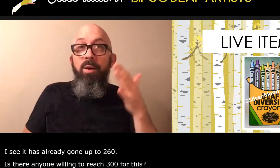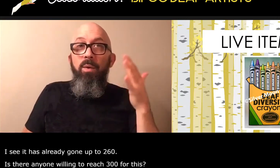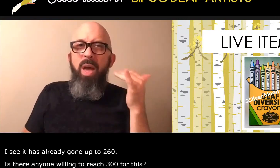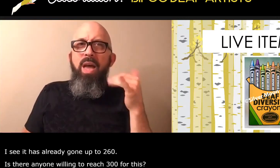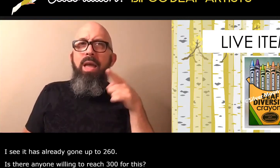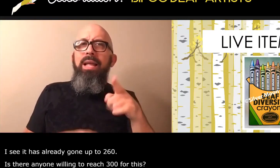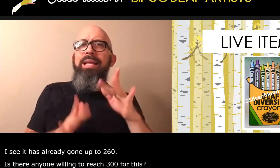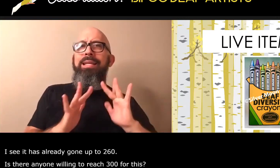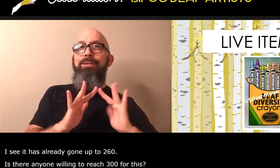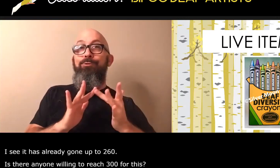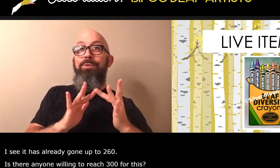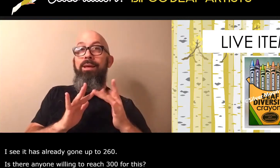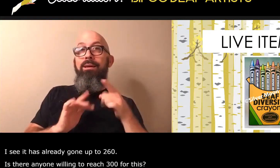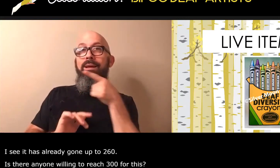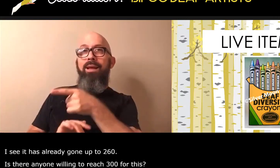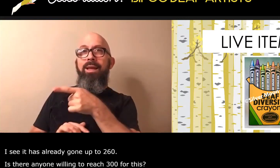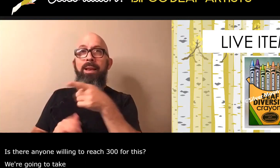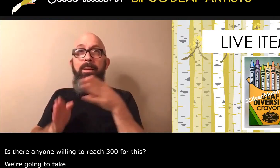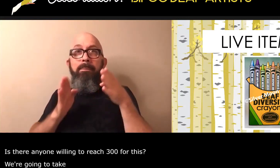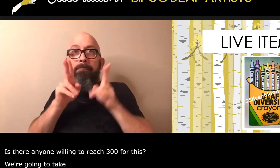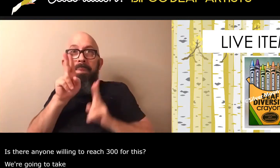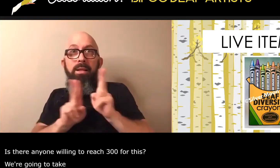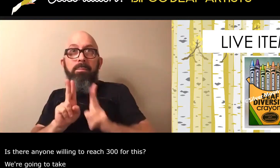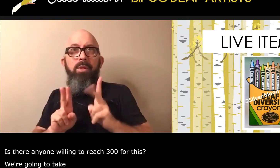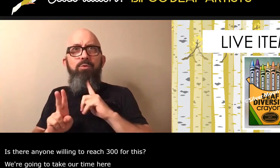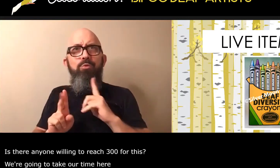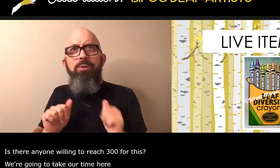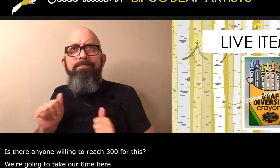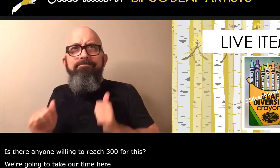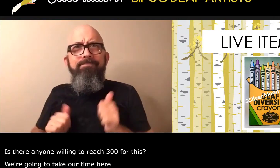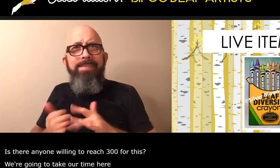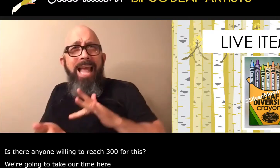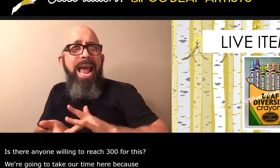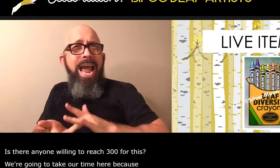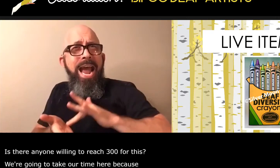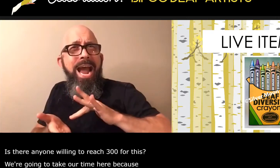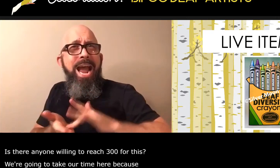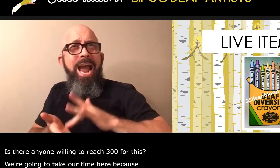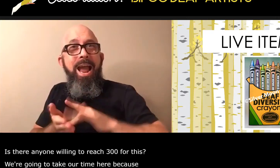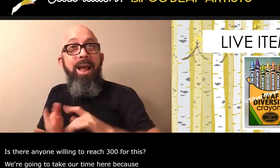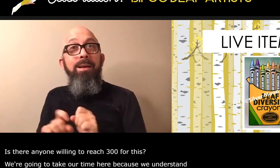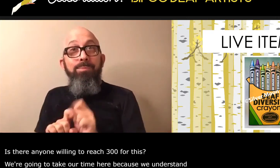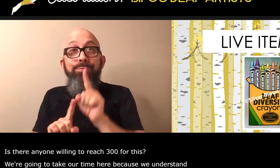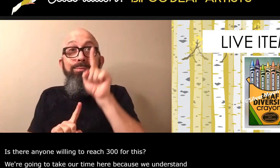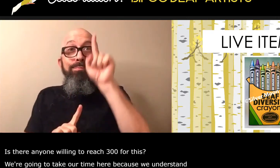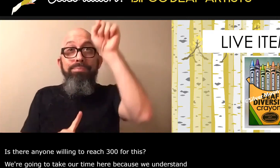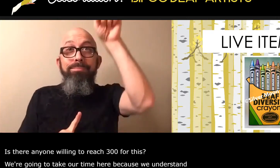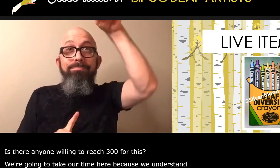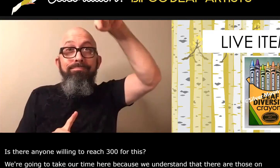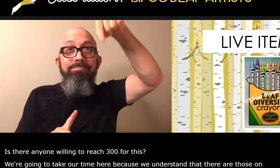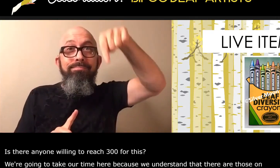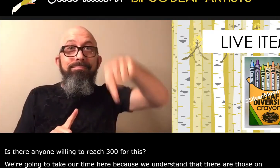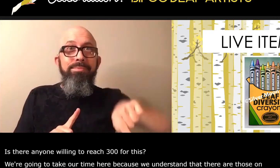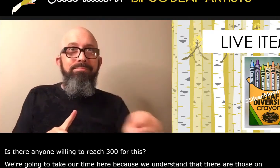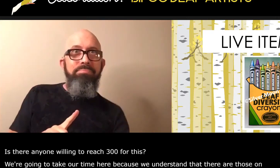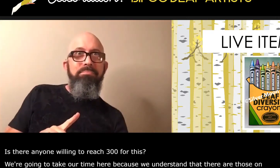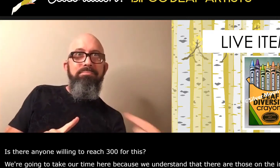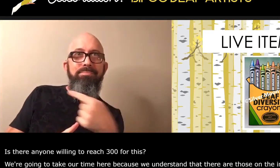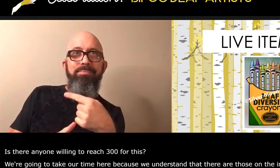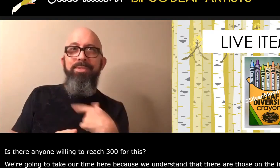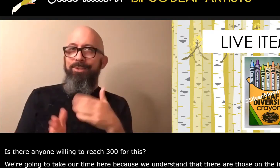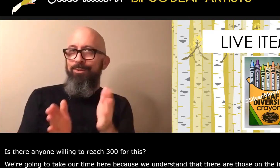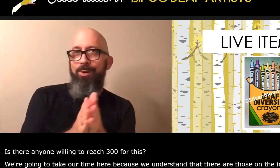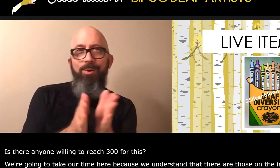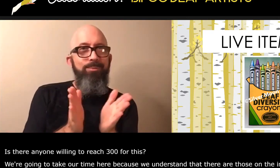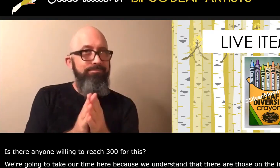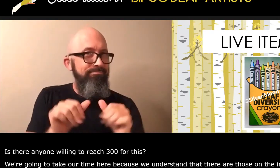We're going to take our time here because we understand that there are those on the internet who are desperately trying to get